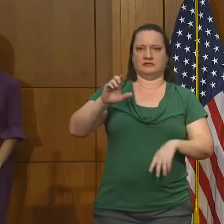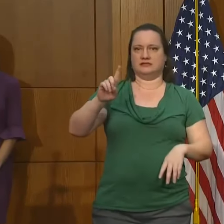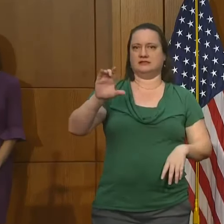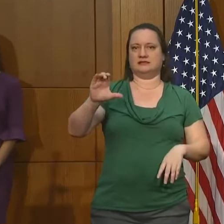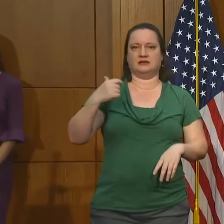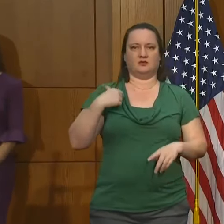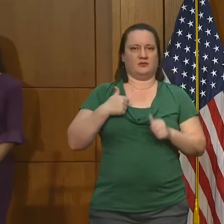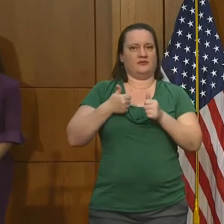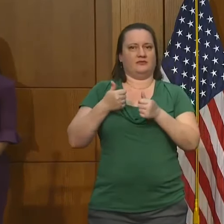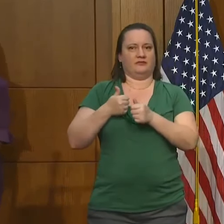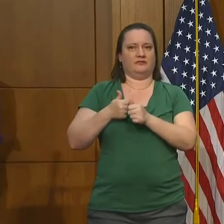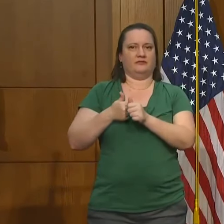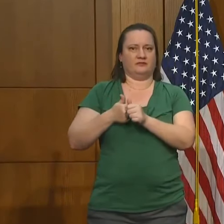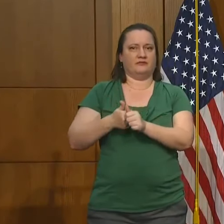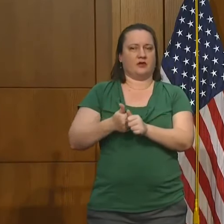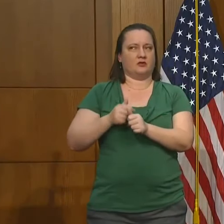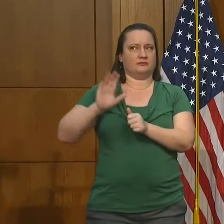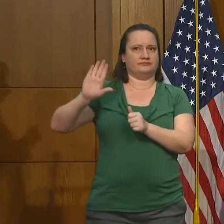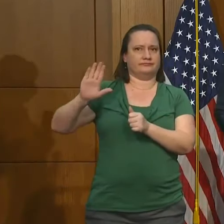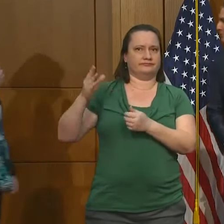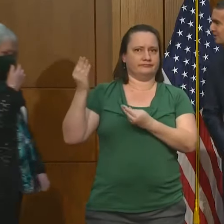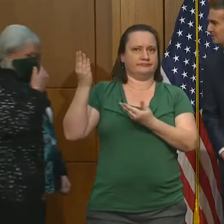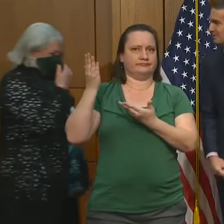Oh, yes. Thank you, Dr. Rem.